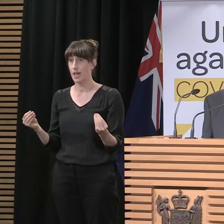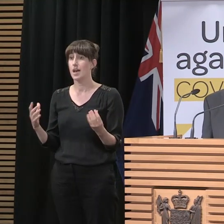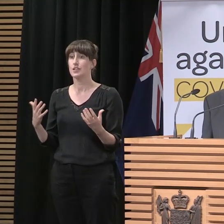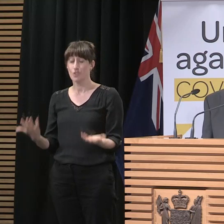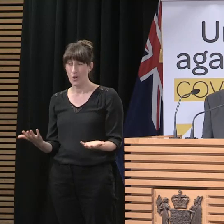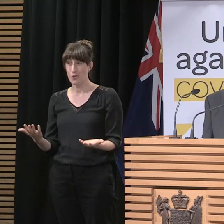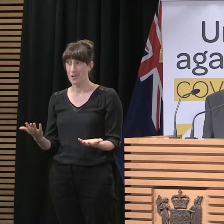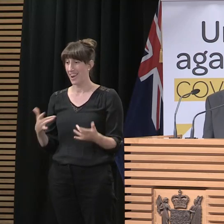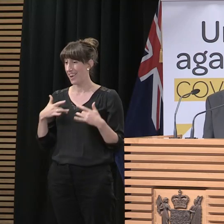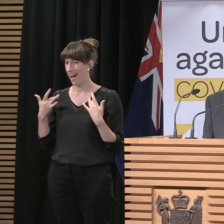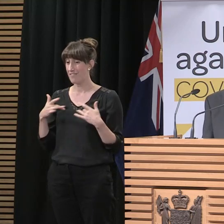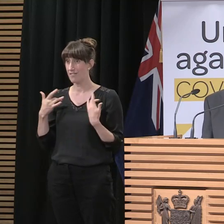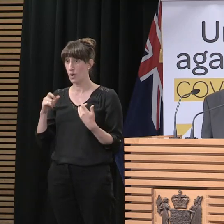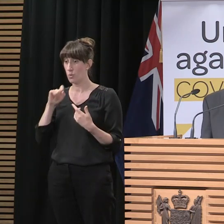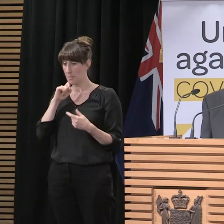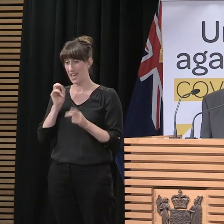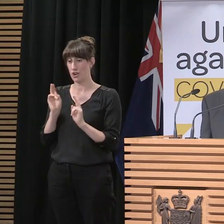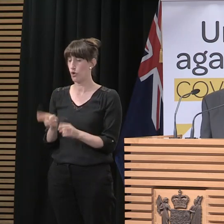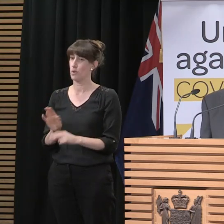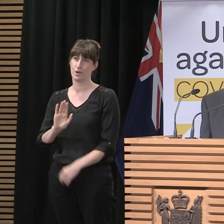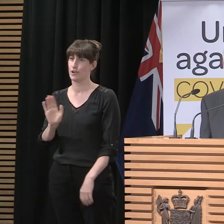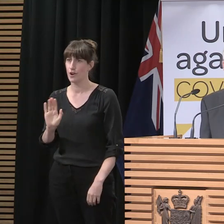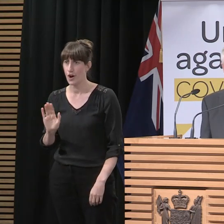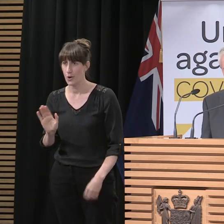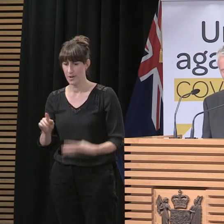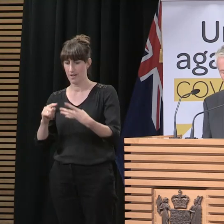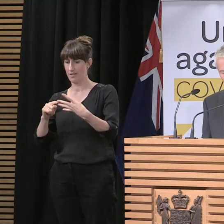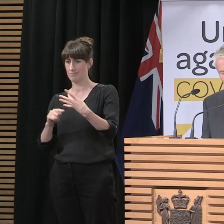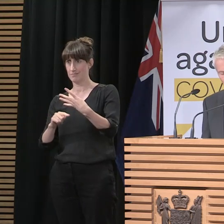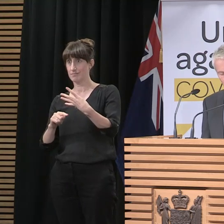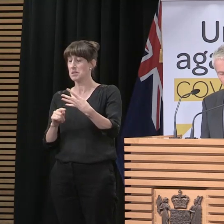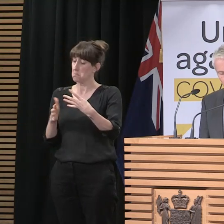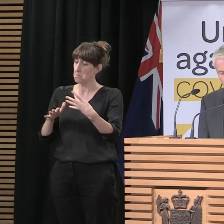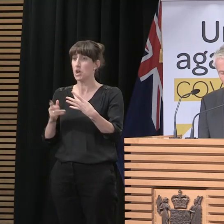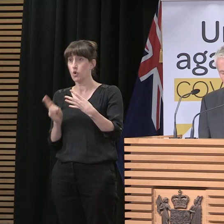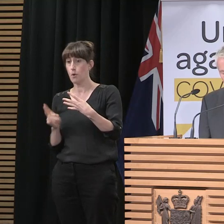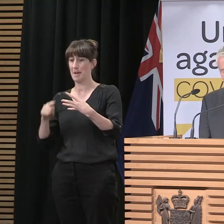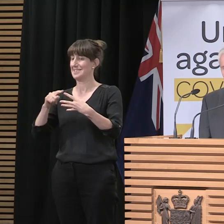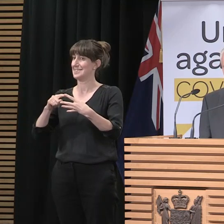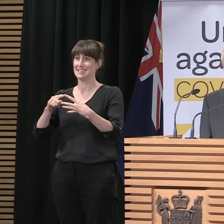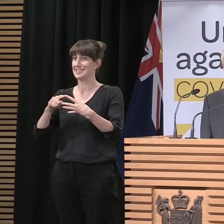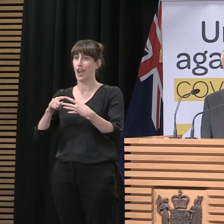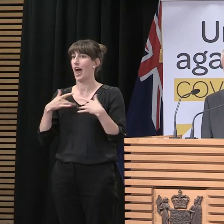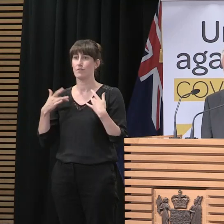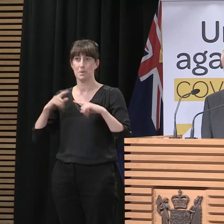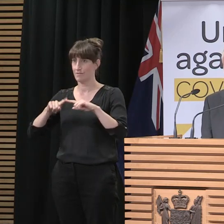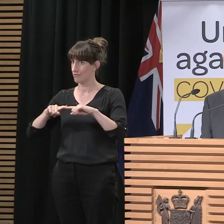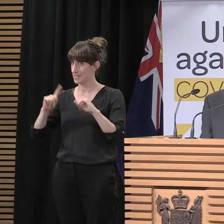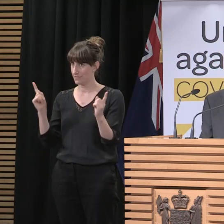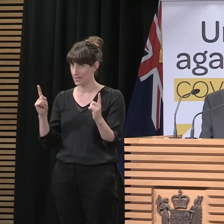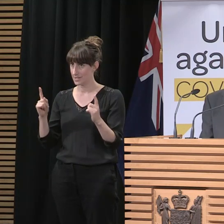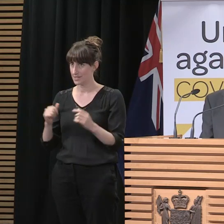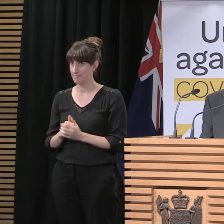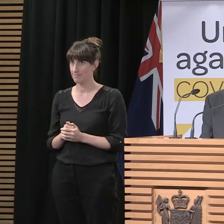same as under Alert Levels 1, 2 or even 3. The purpose of the Essential Services List is not to ensure that